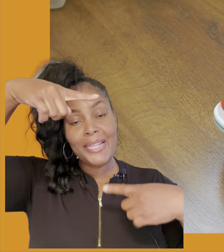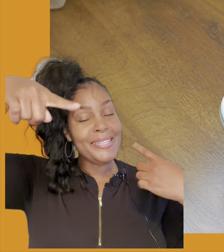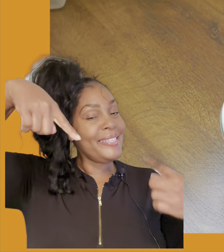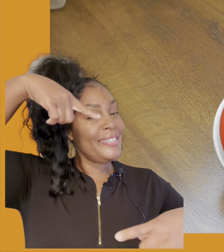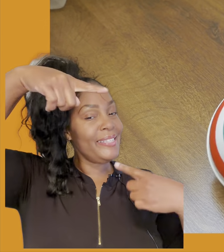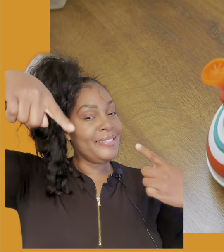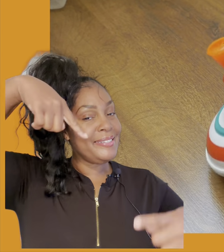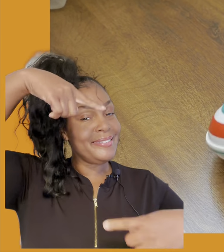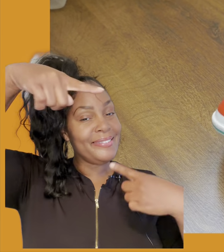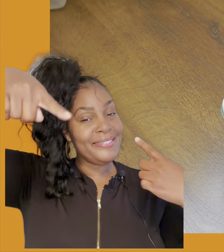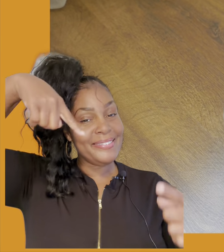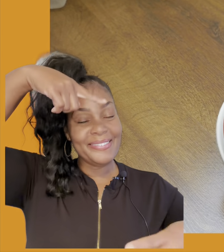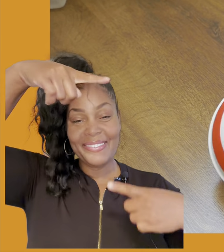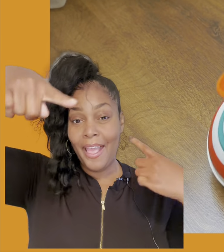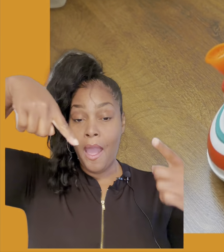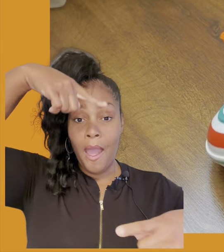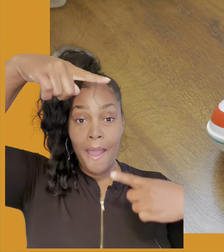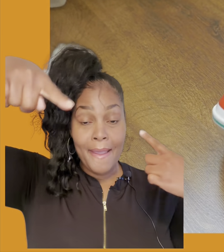Spin.